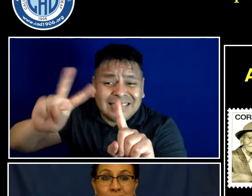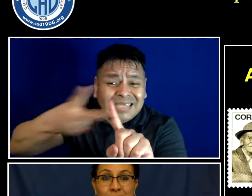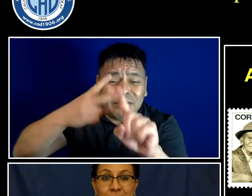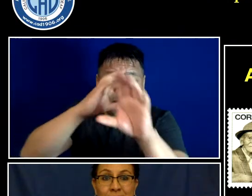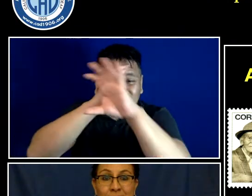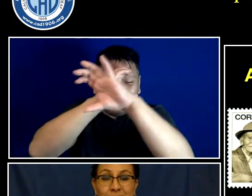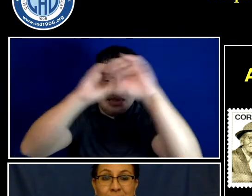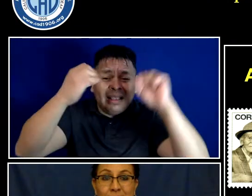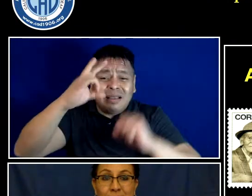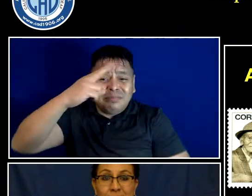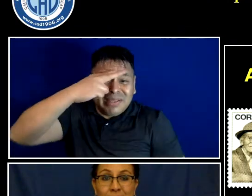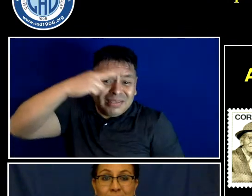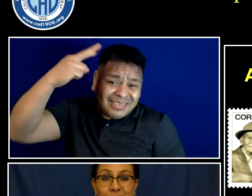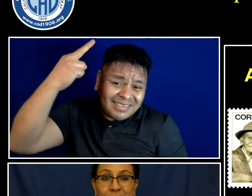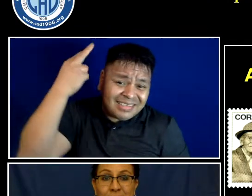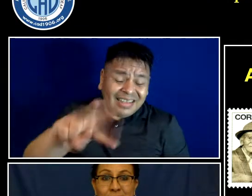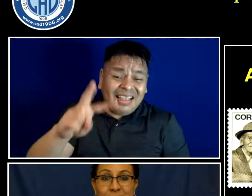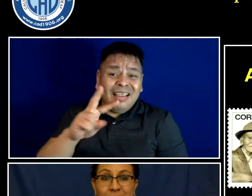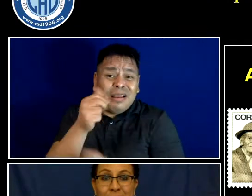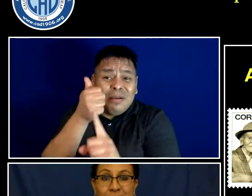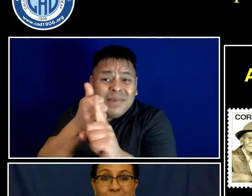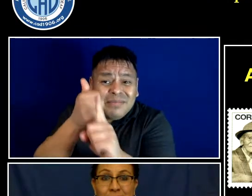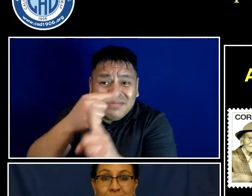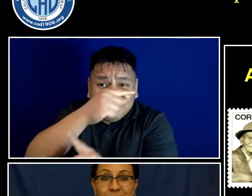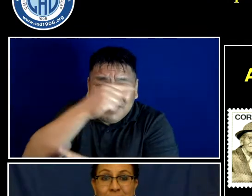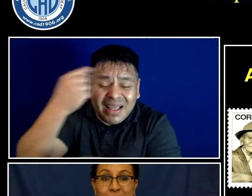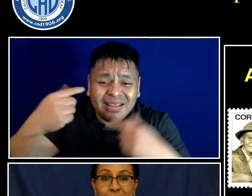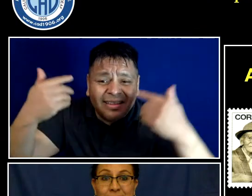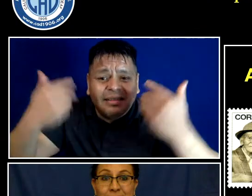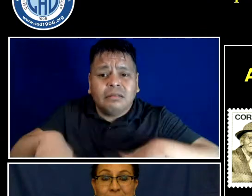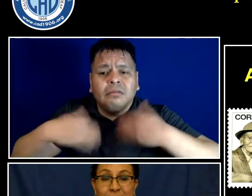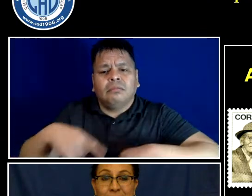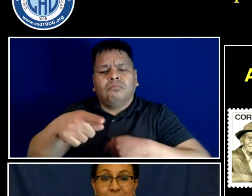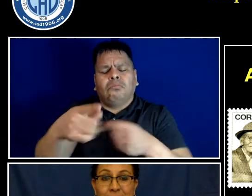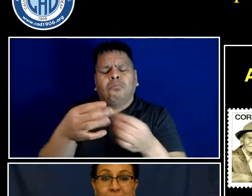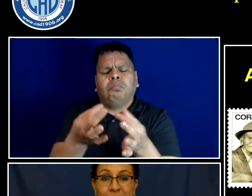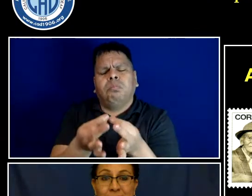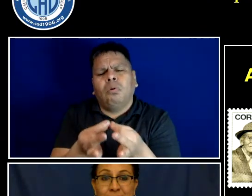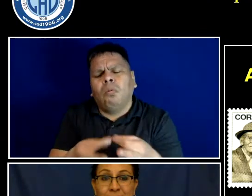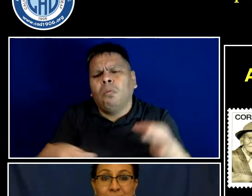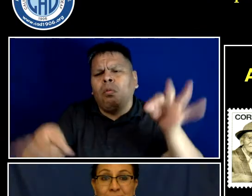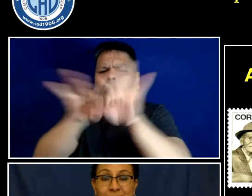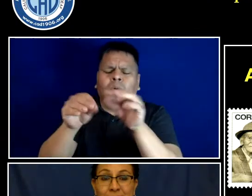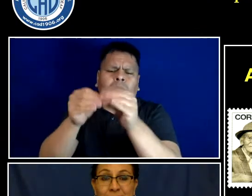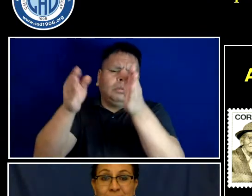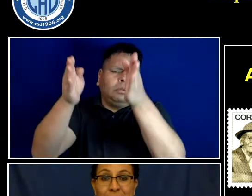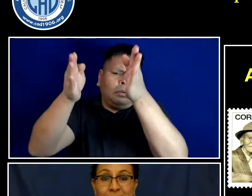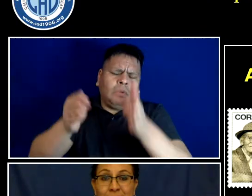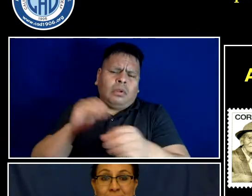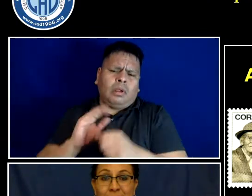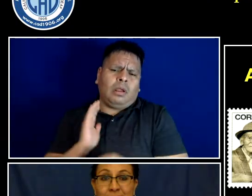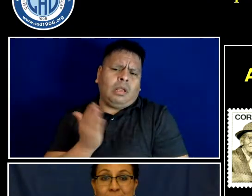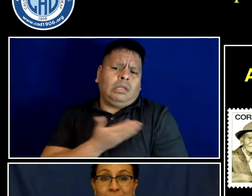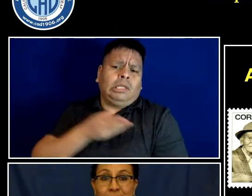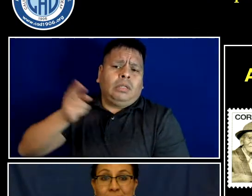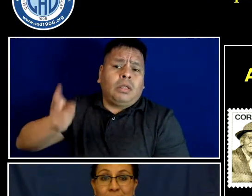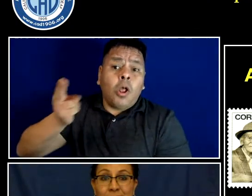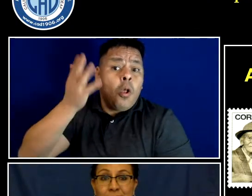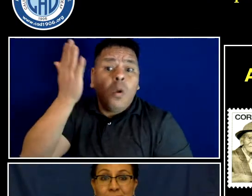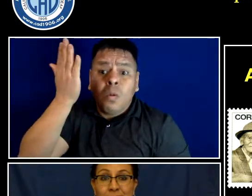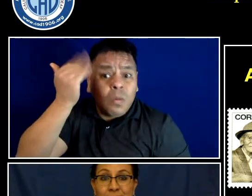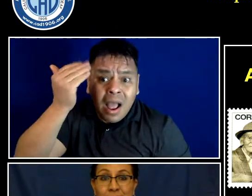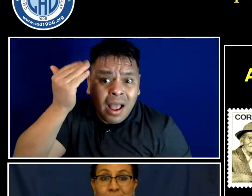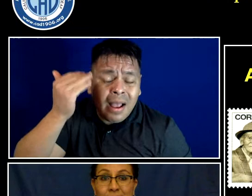this is his name sign right here. It looks like a sideburn. He is the second president of Mexico, and he identified